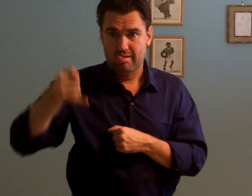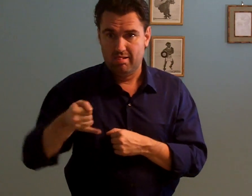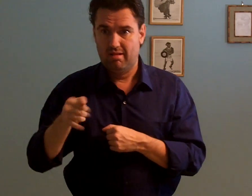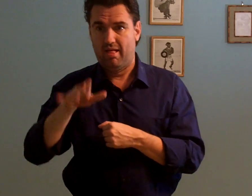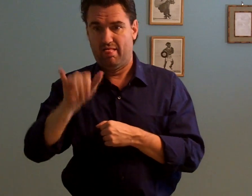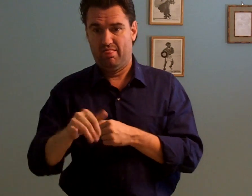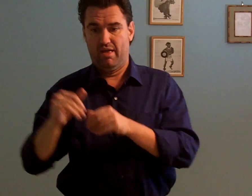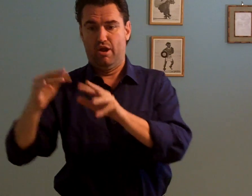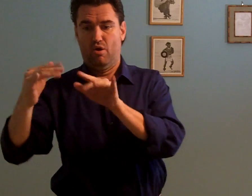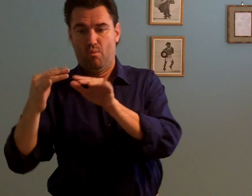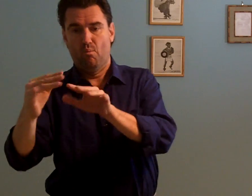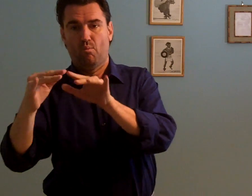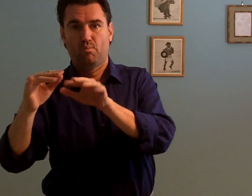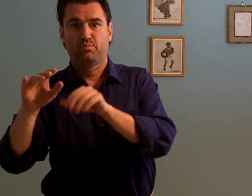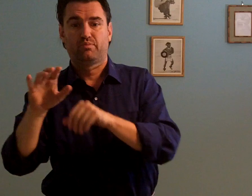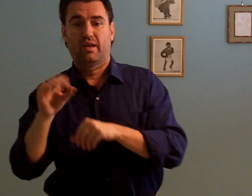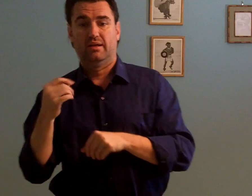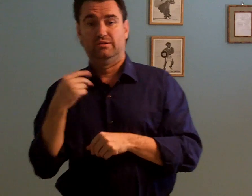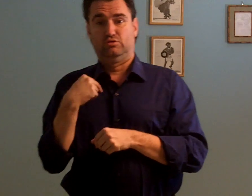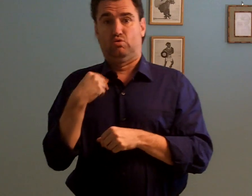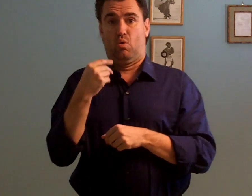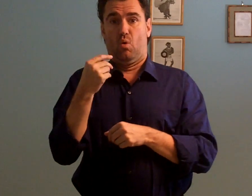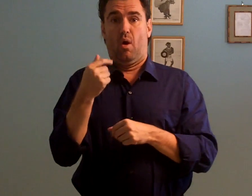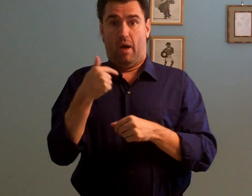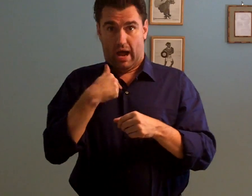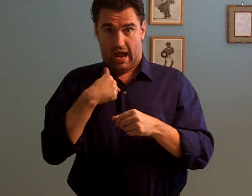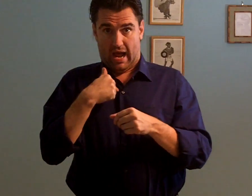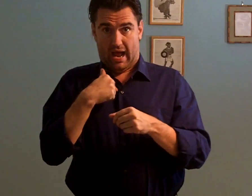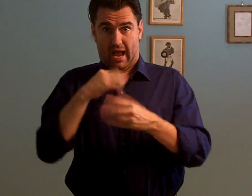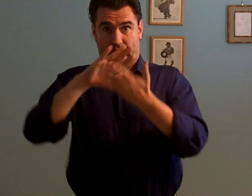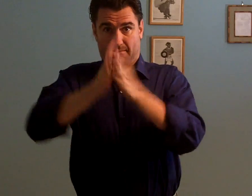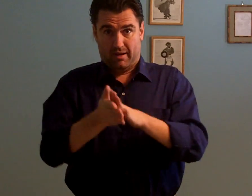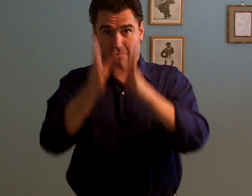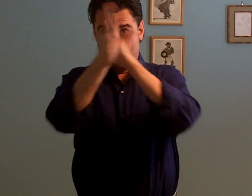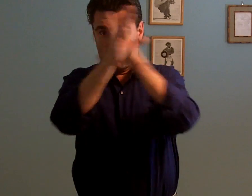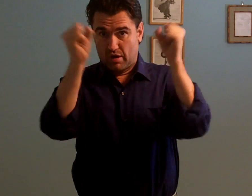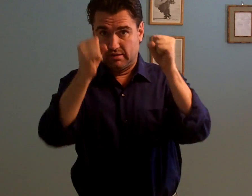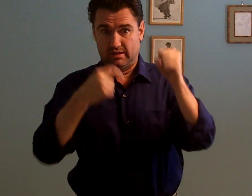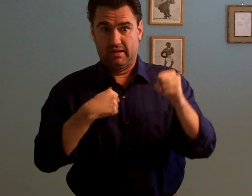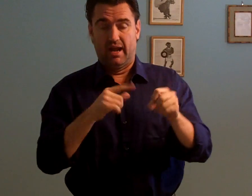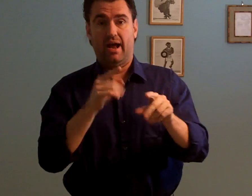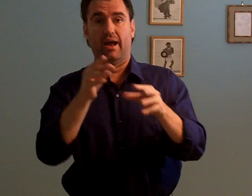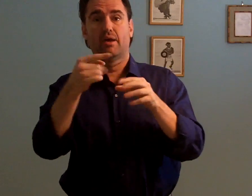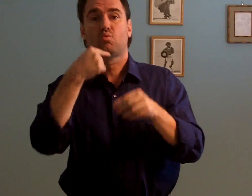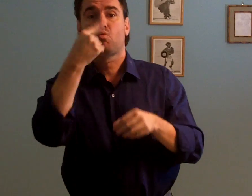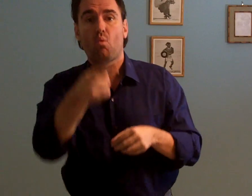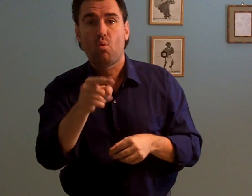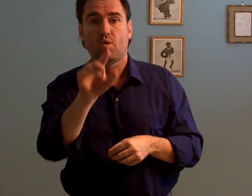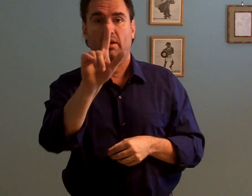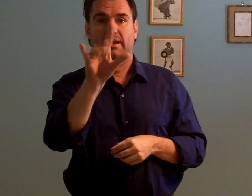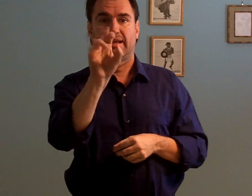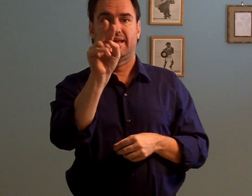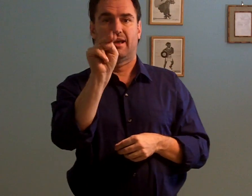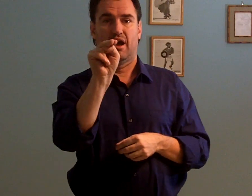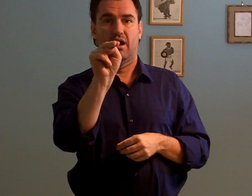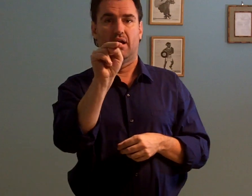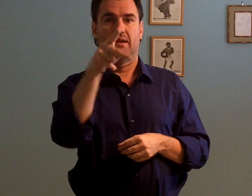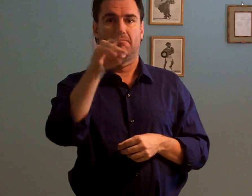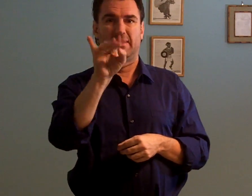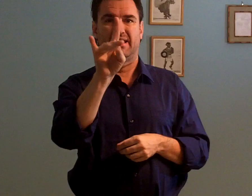office, I directed Leon Panetta, the director of the CIA, to make the killing or capture of Bin Laden the top priority